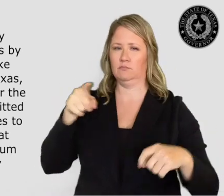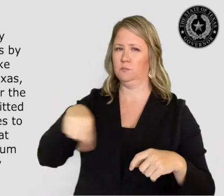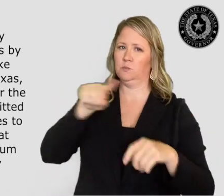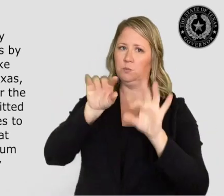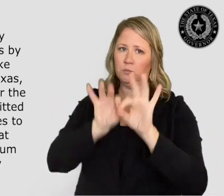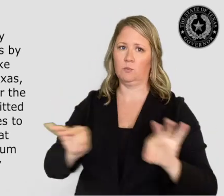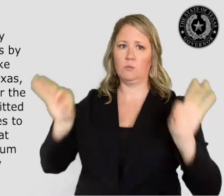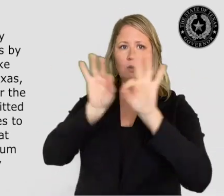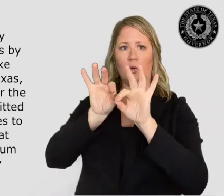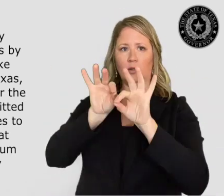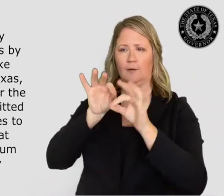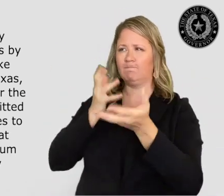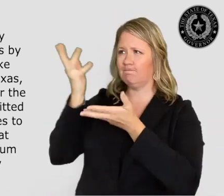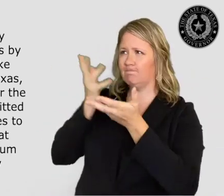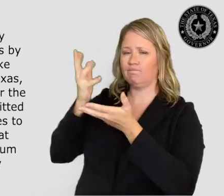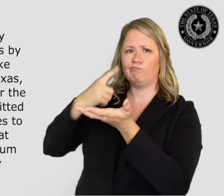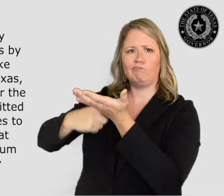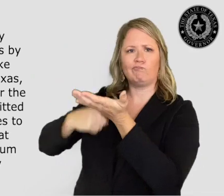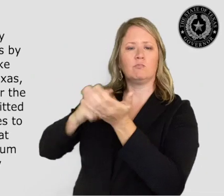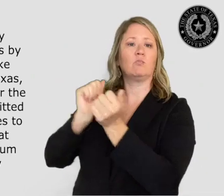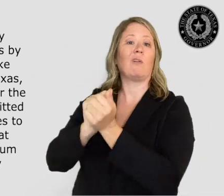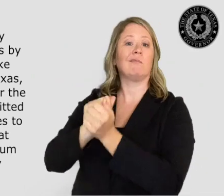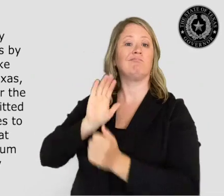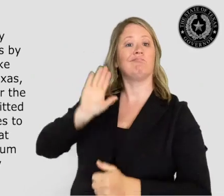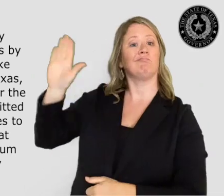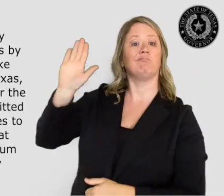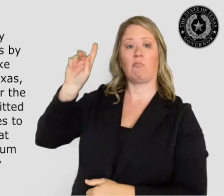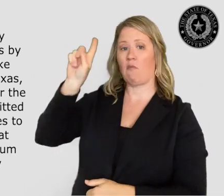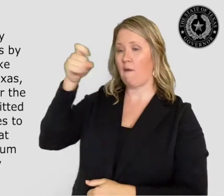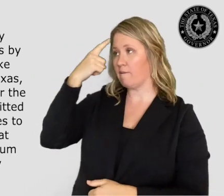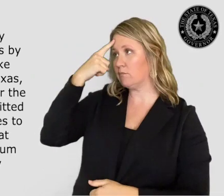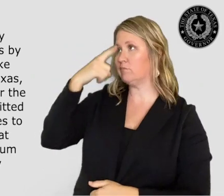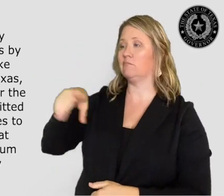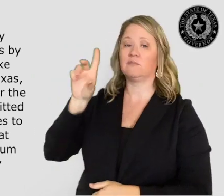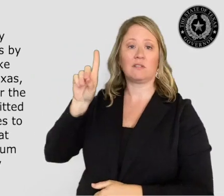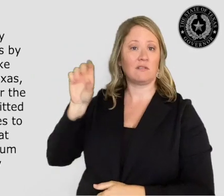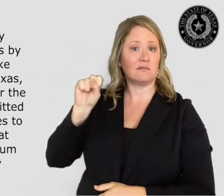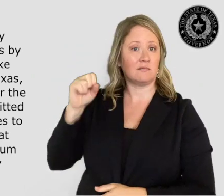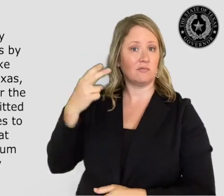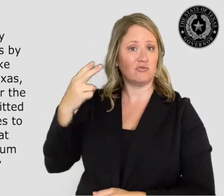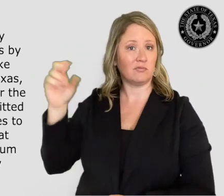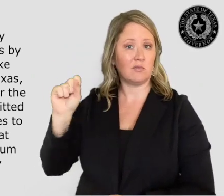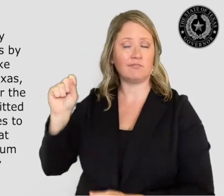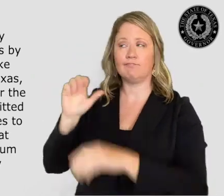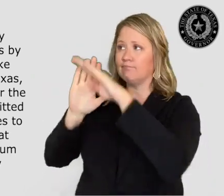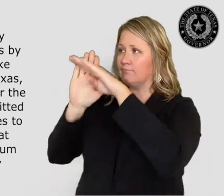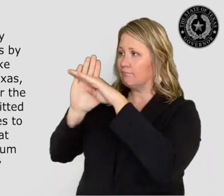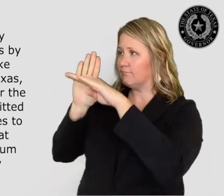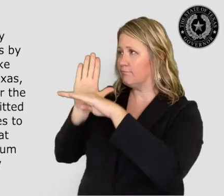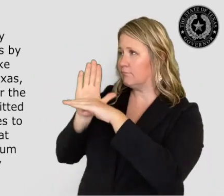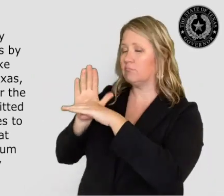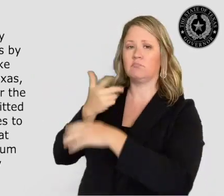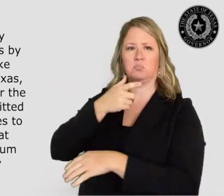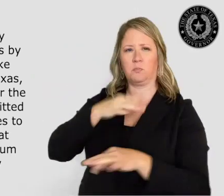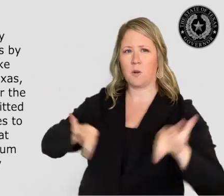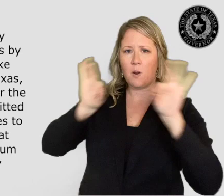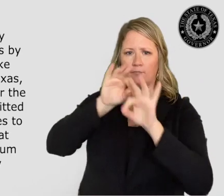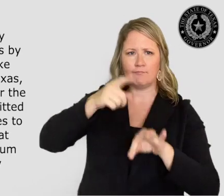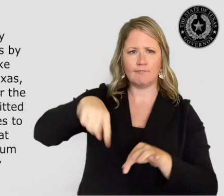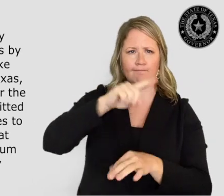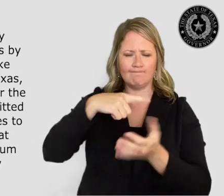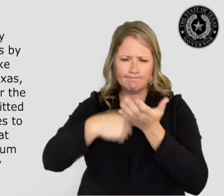on whether the league has submitted a plan that applies to all events and that meets the minimum health and safety